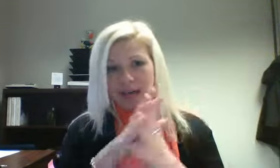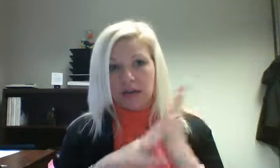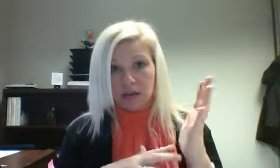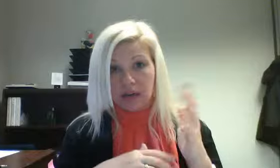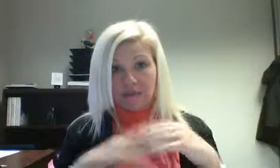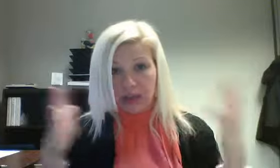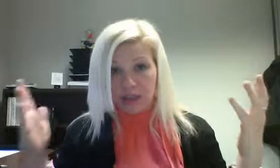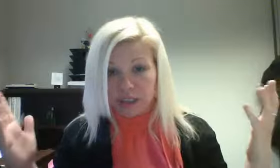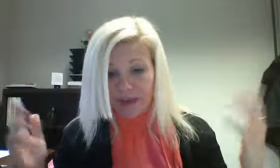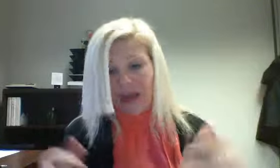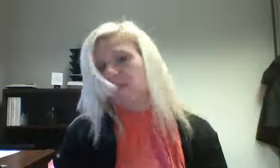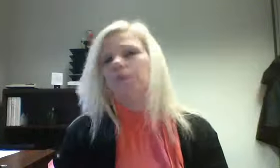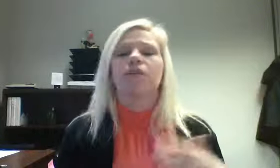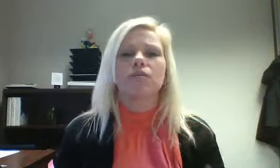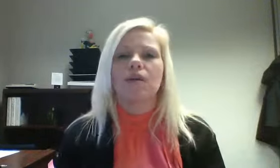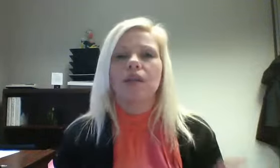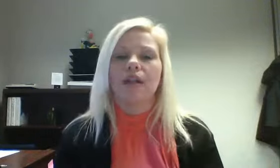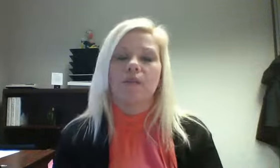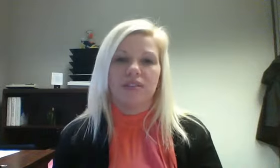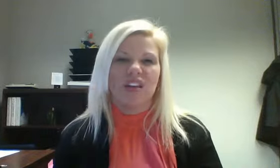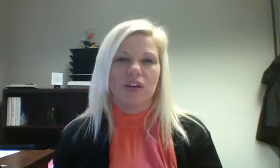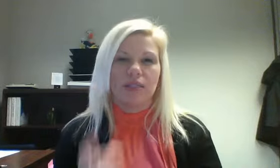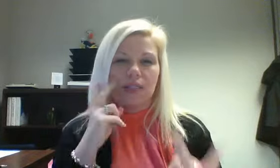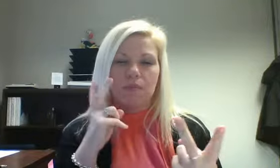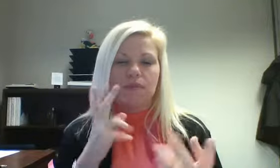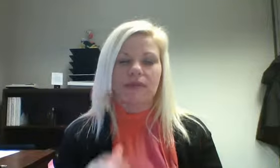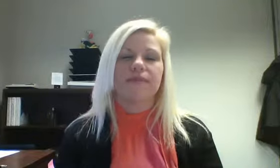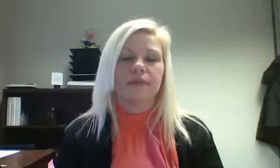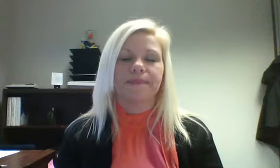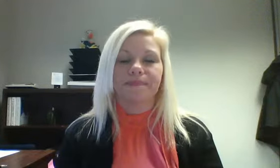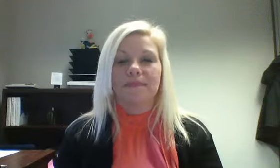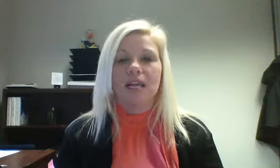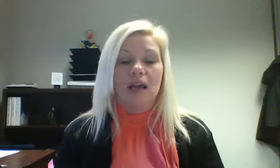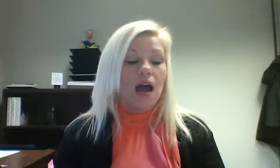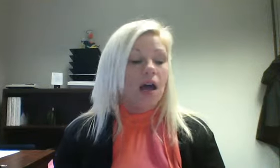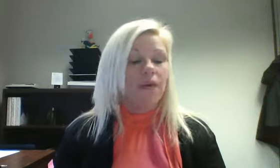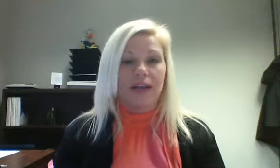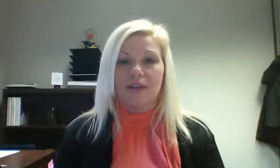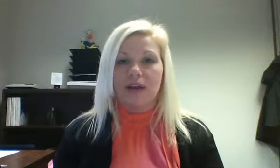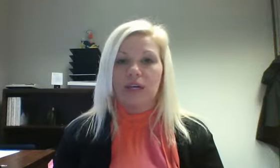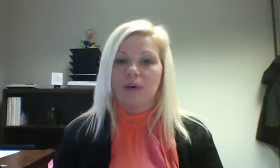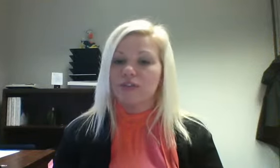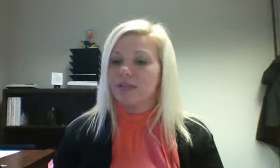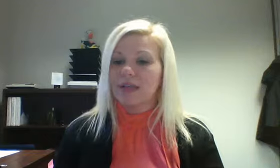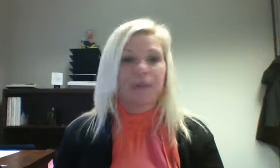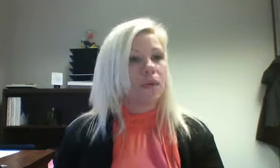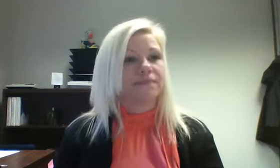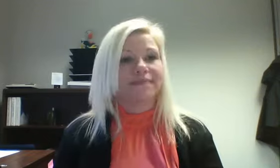not every adjective ever, but those are a lot of the ones that you're going to see the most of. So, all right. If you have any questions, let me know.